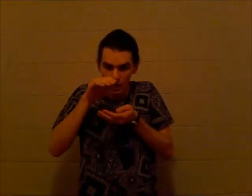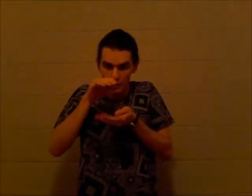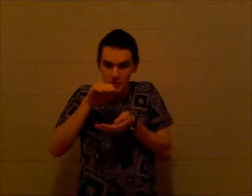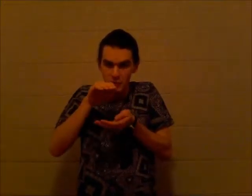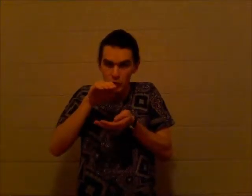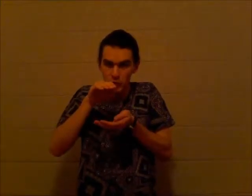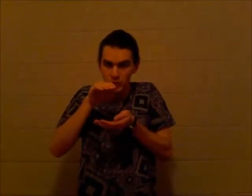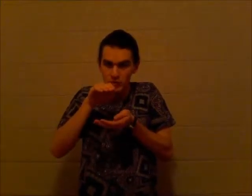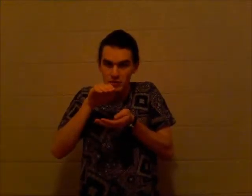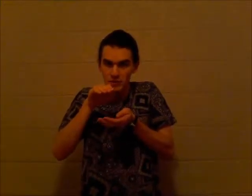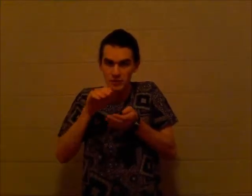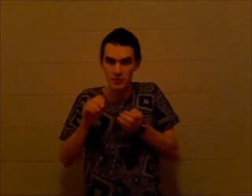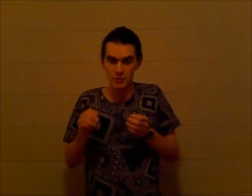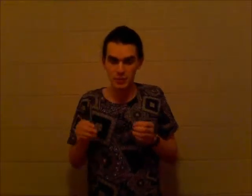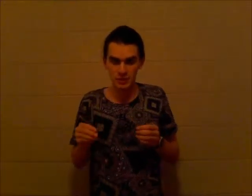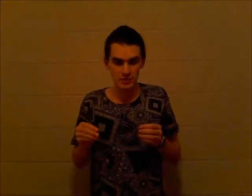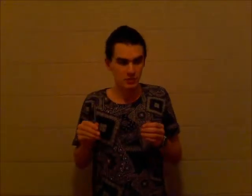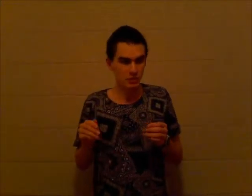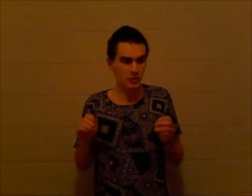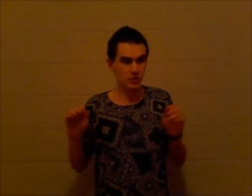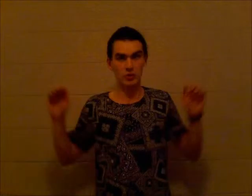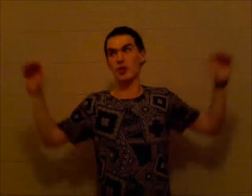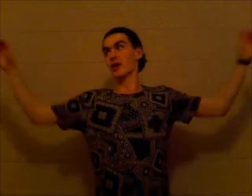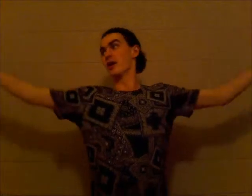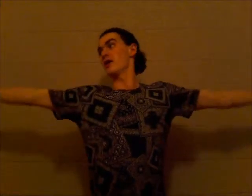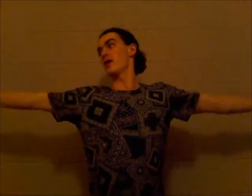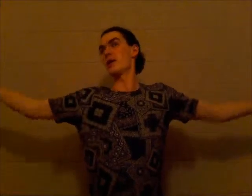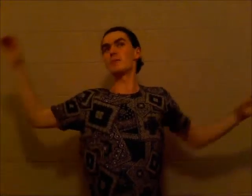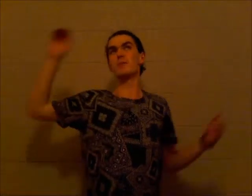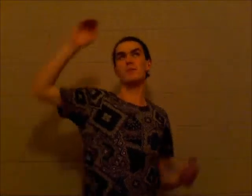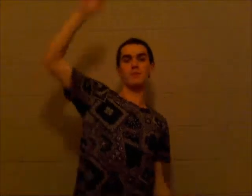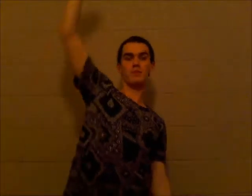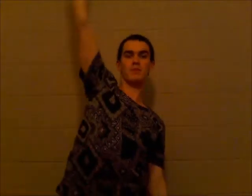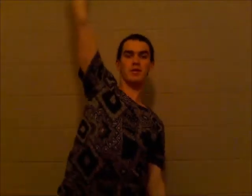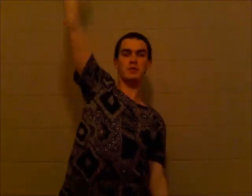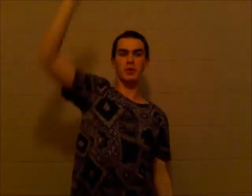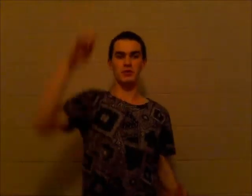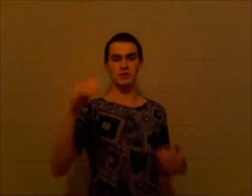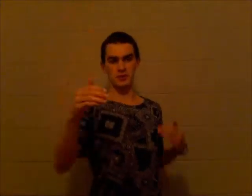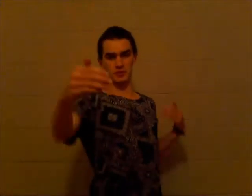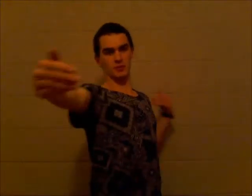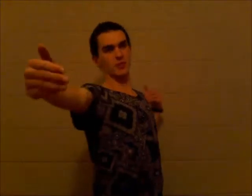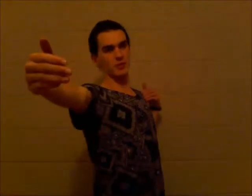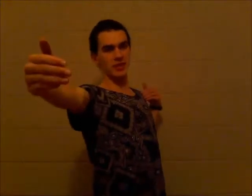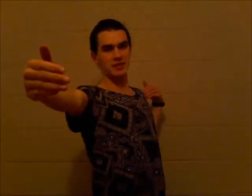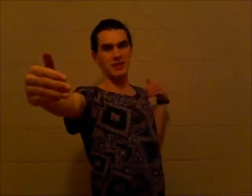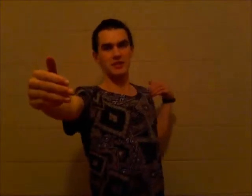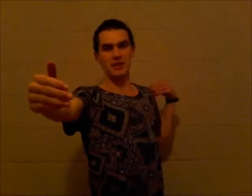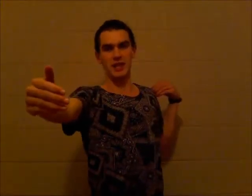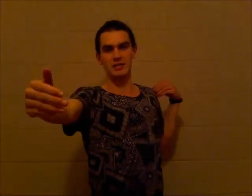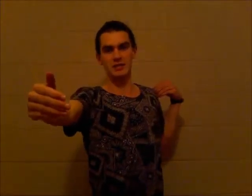a small box with small actions, or I can show a big box with big exaggerated actions.